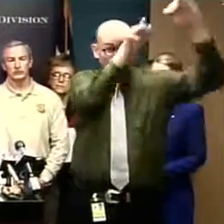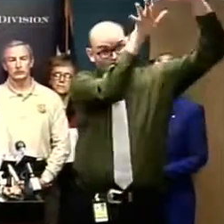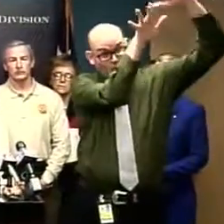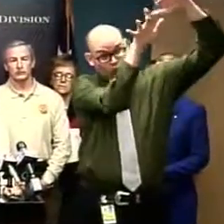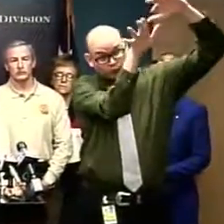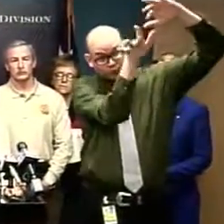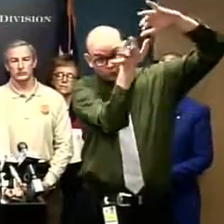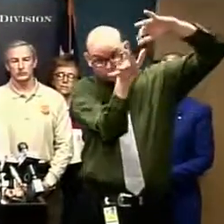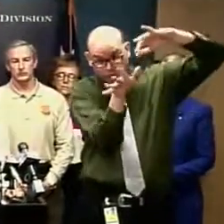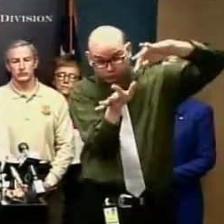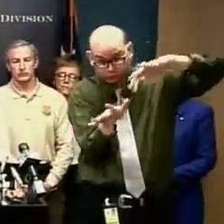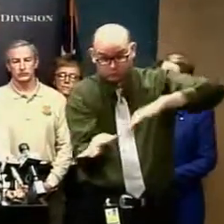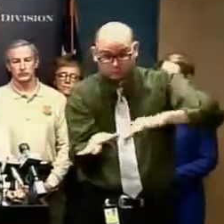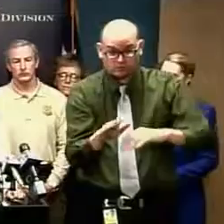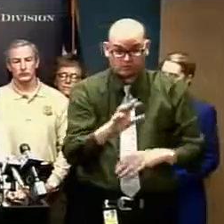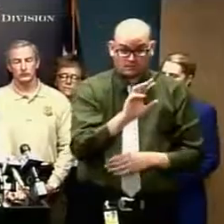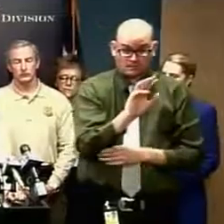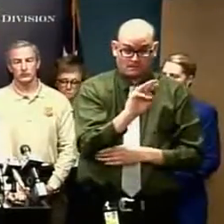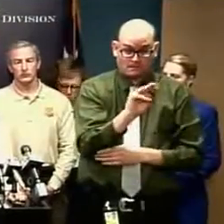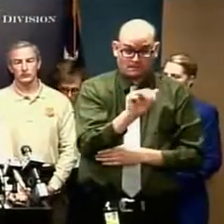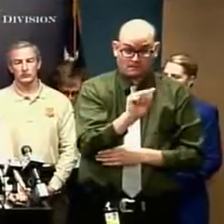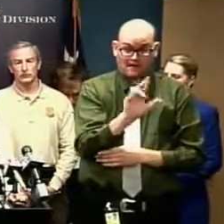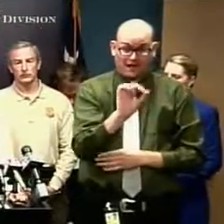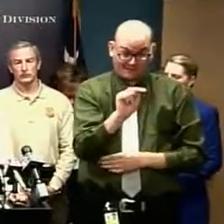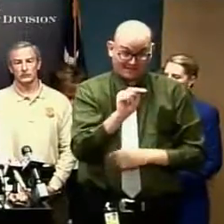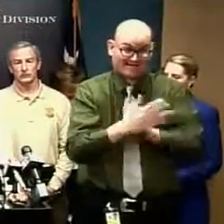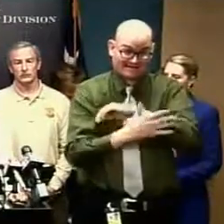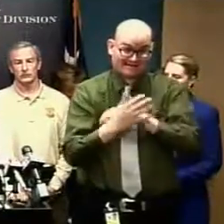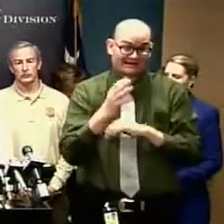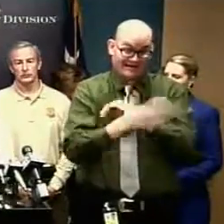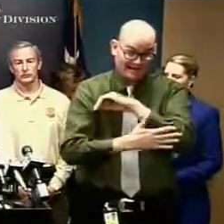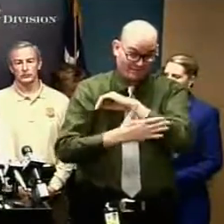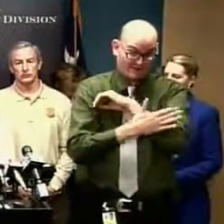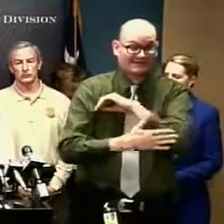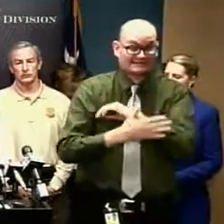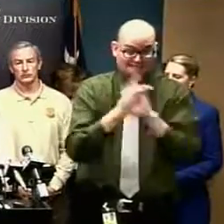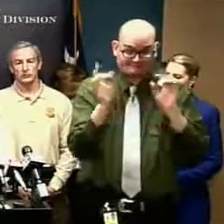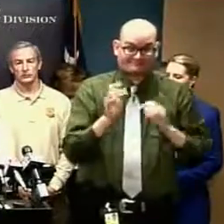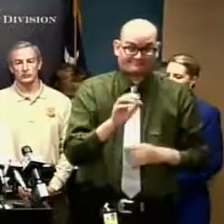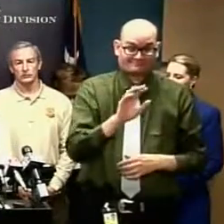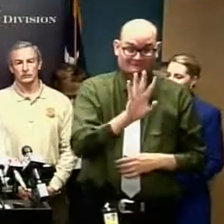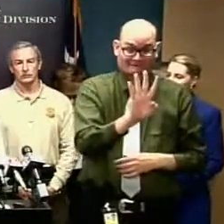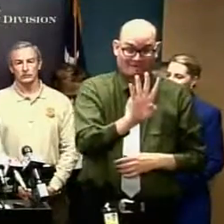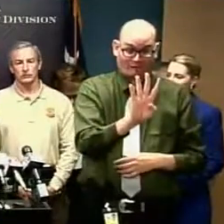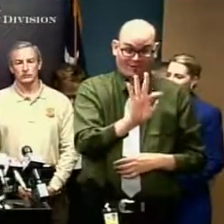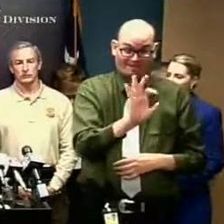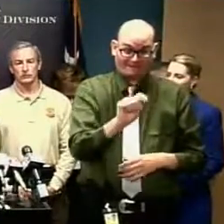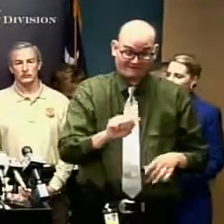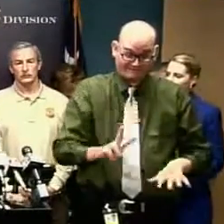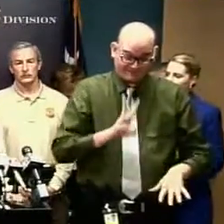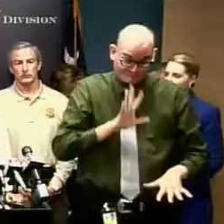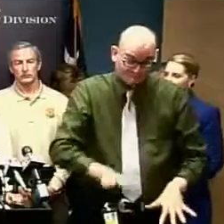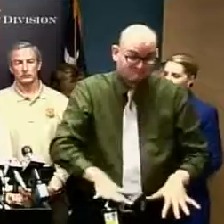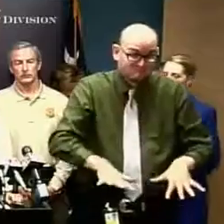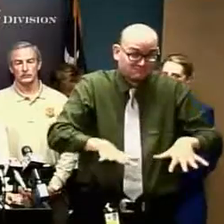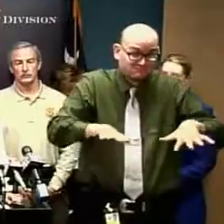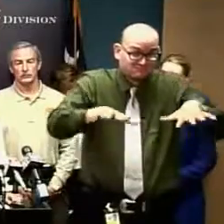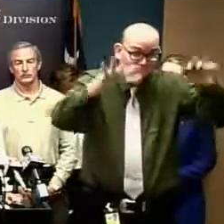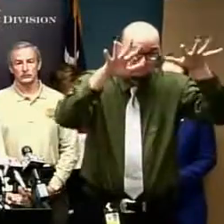like what's happening in Marion County, where we're seeing them 4 feet underwater, and expect those things to continue over the